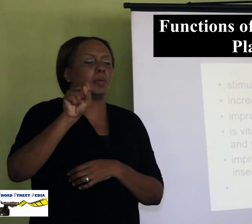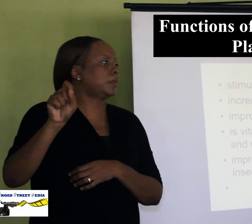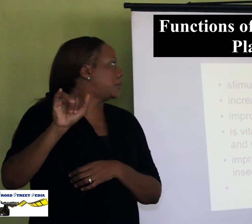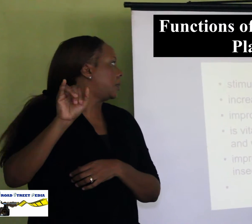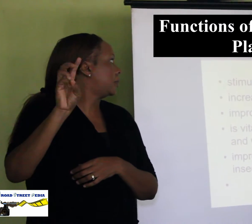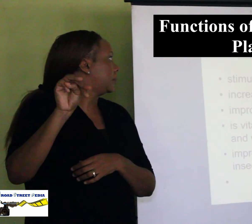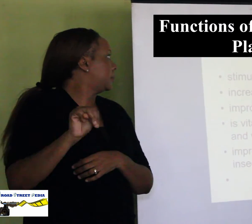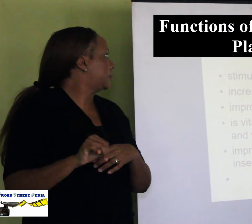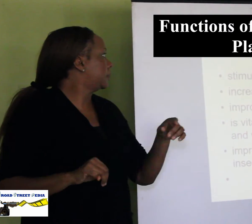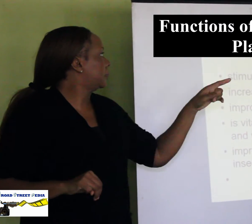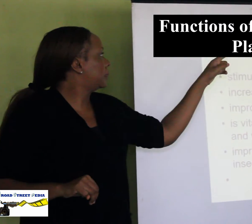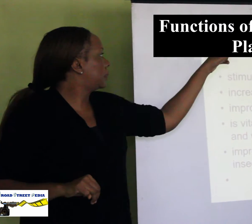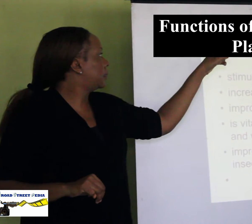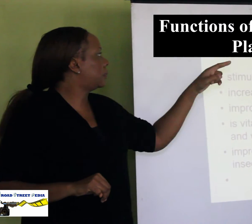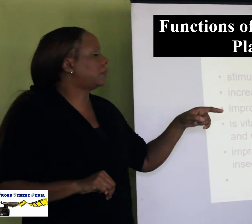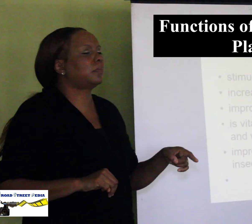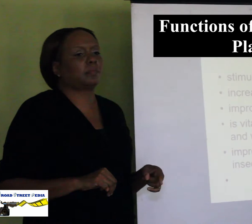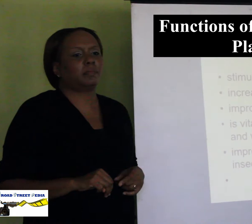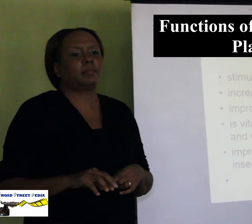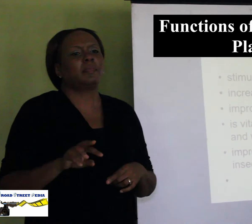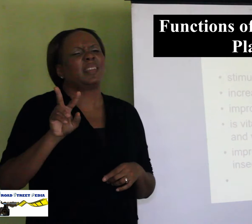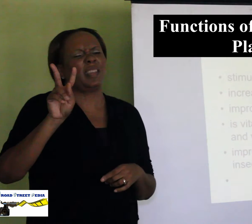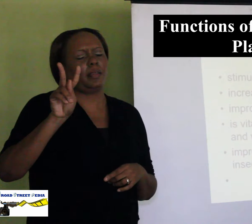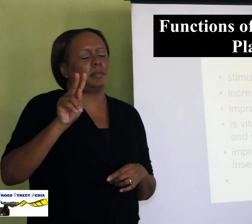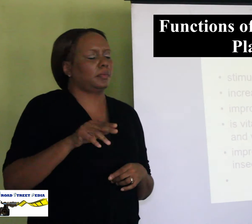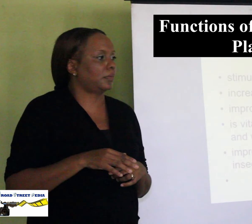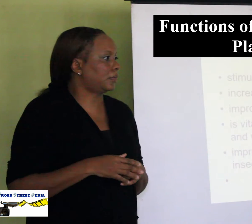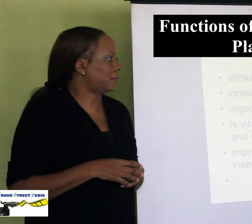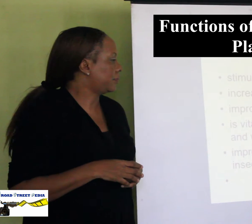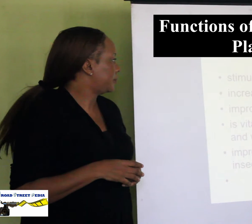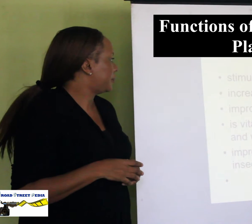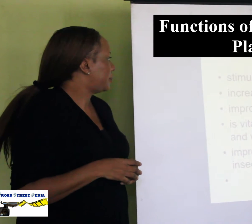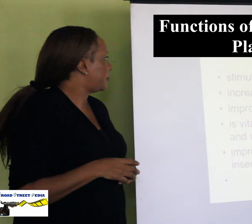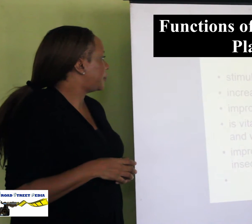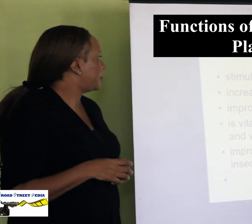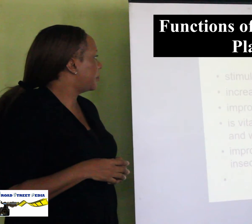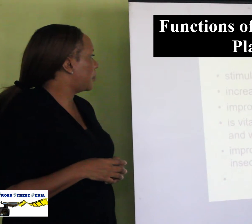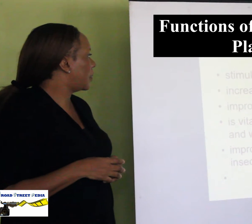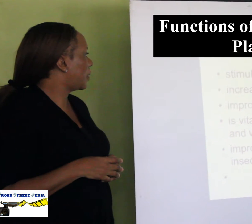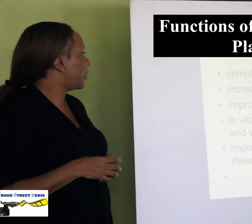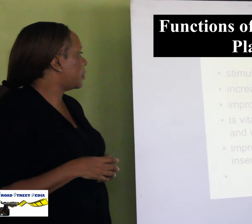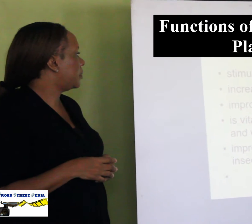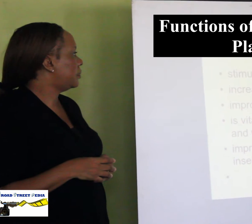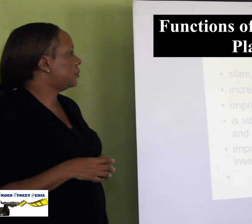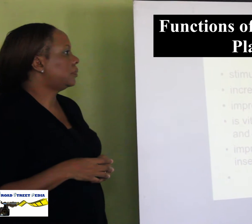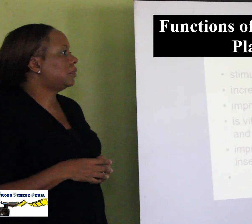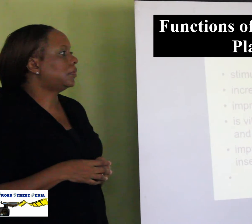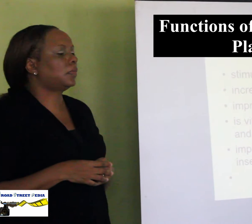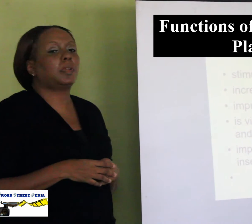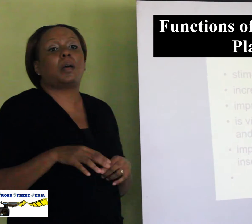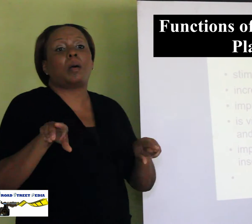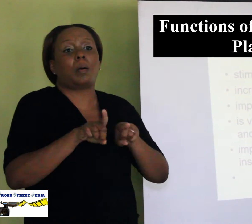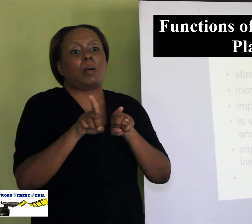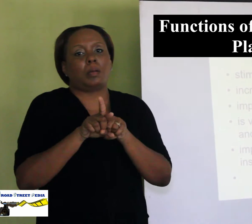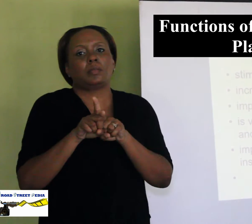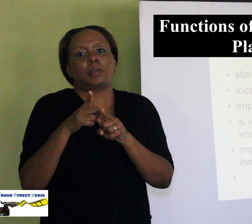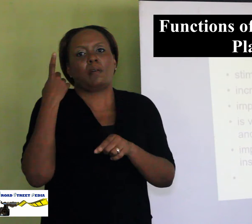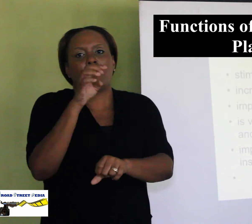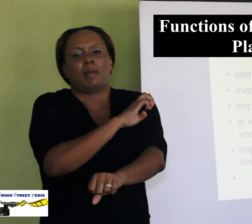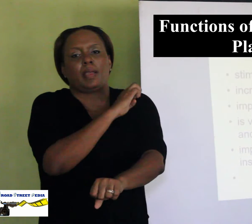potassium. And what potassium does, as what Don said, it gives that plant that energy. It